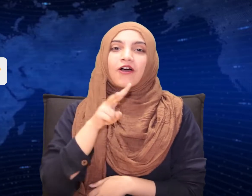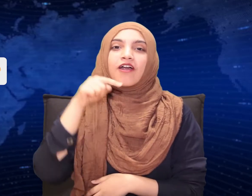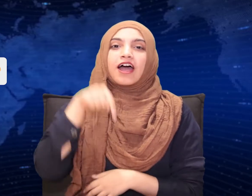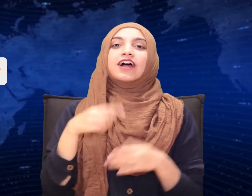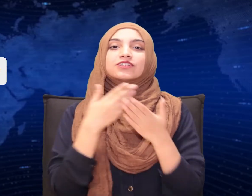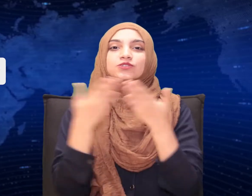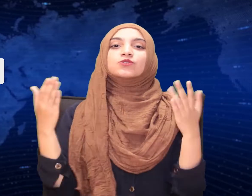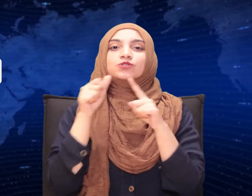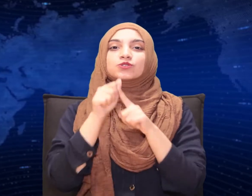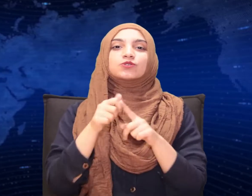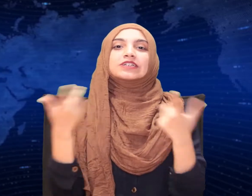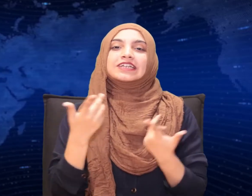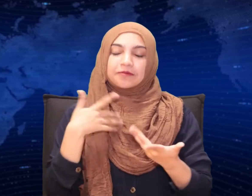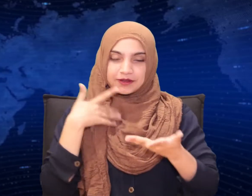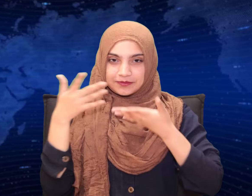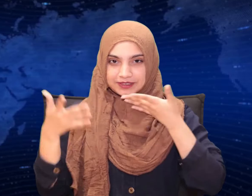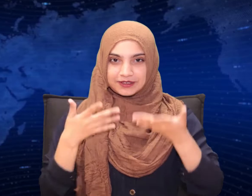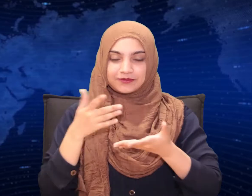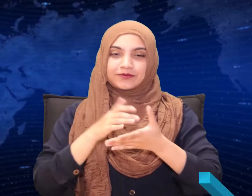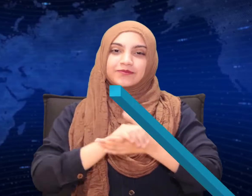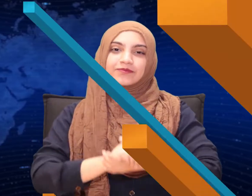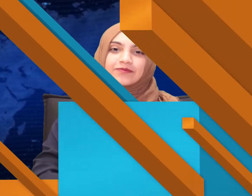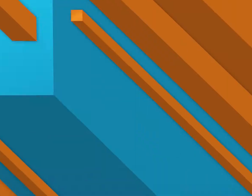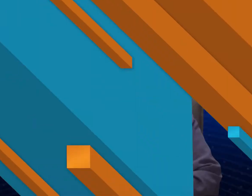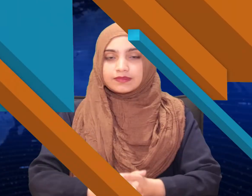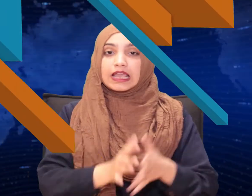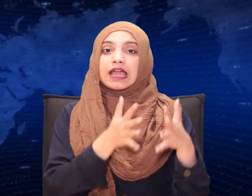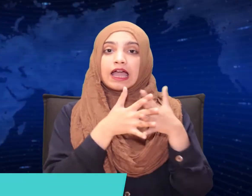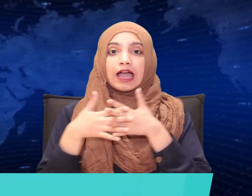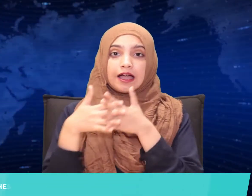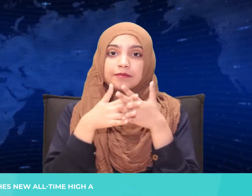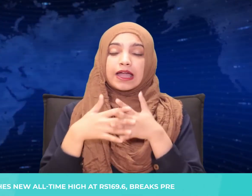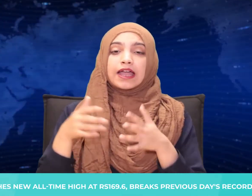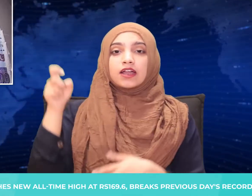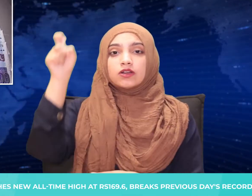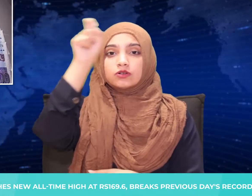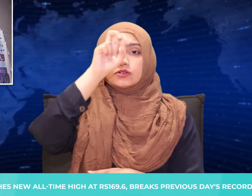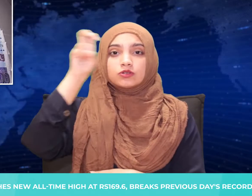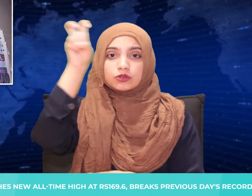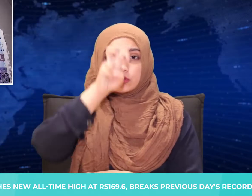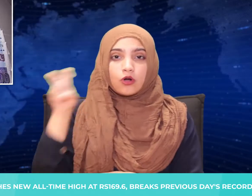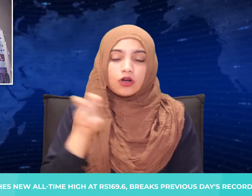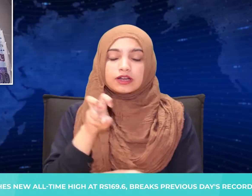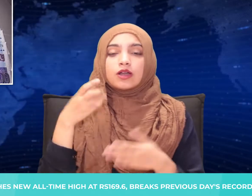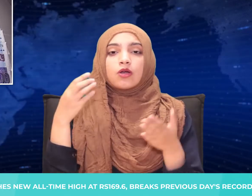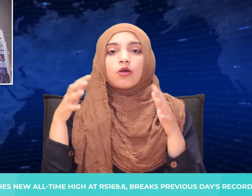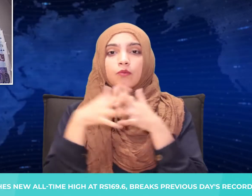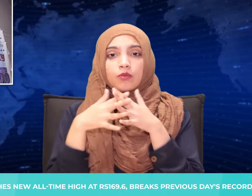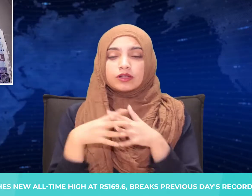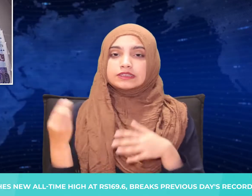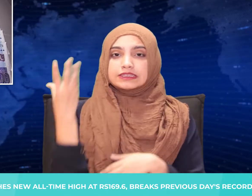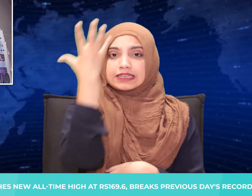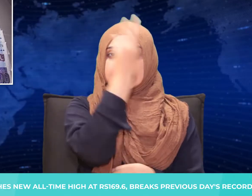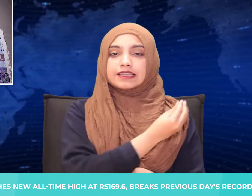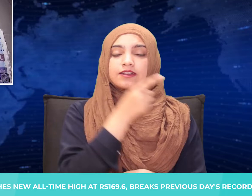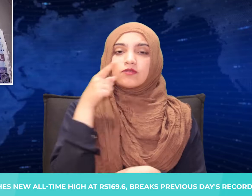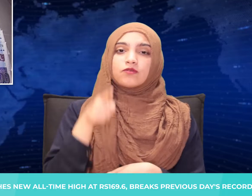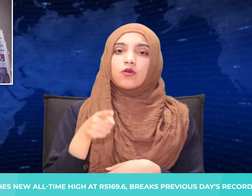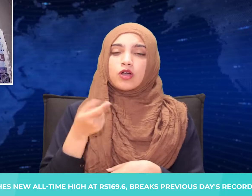are today's top news. The US dollar on Wednesday continued its surge against the rupee as